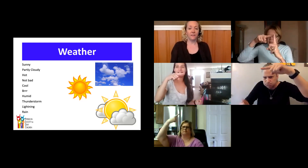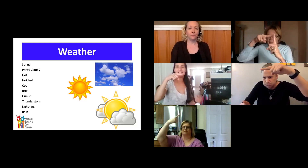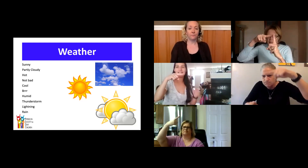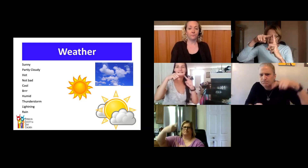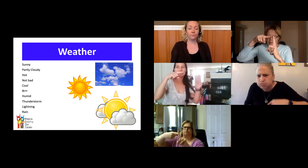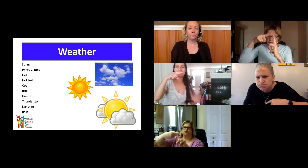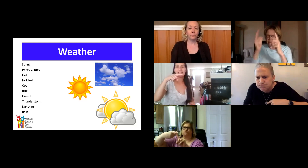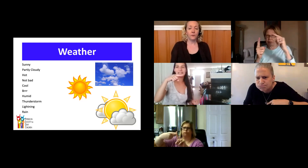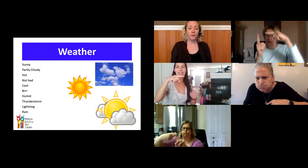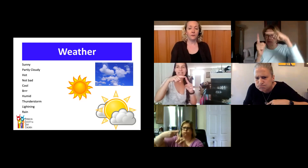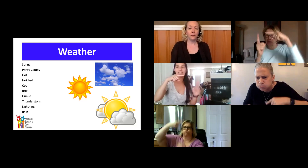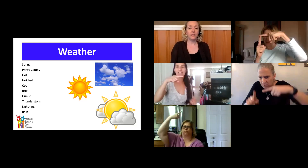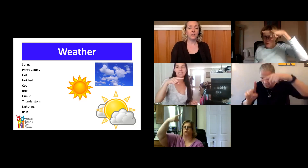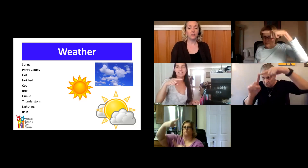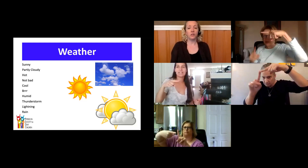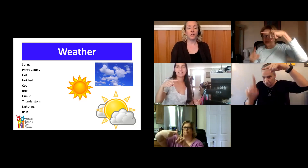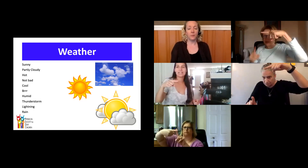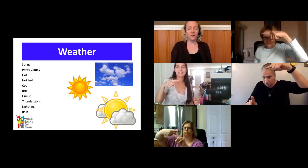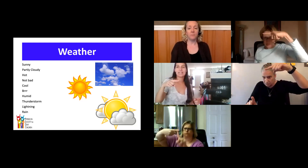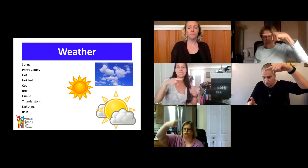Lightning, you do the shape of it.